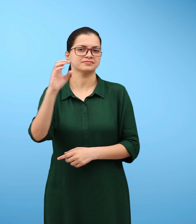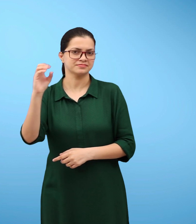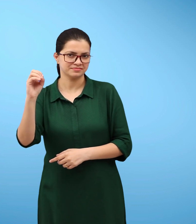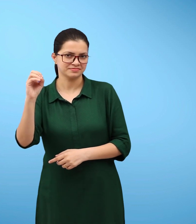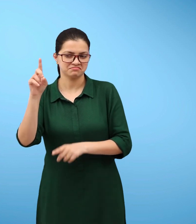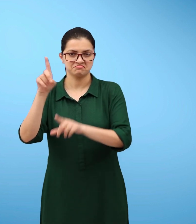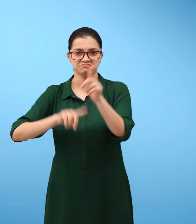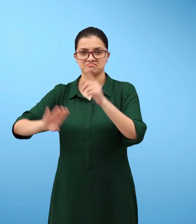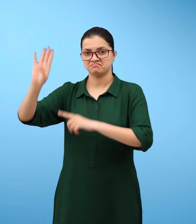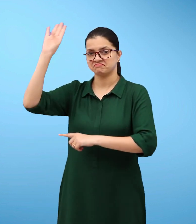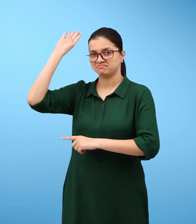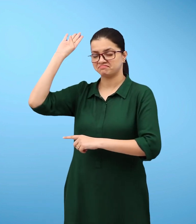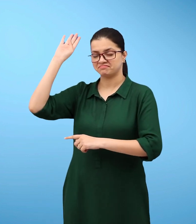2,300 years ago.